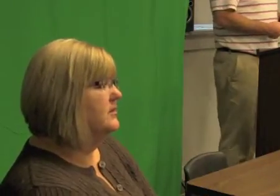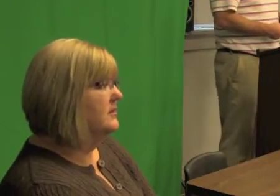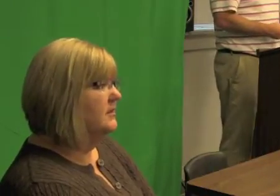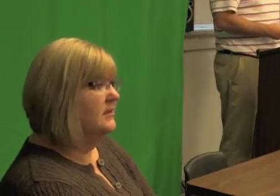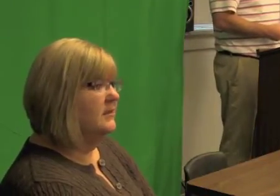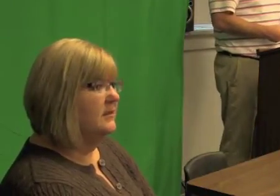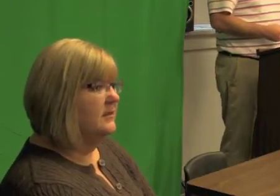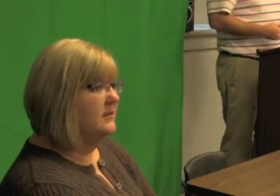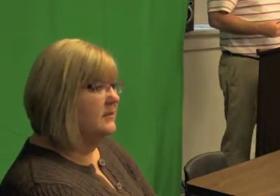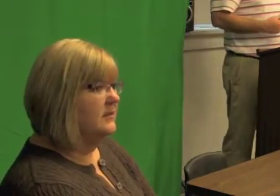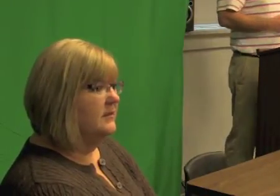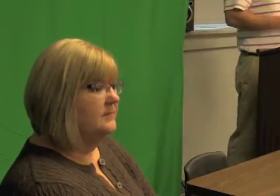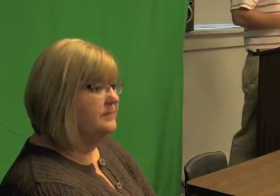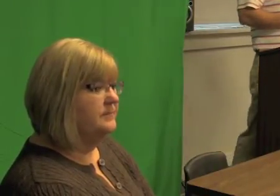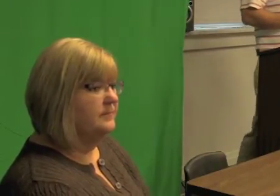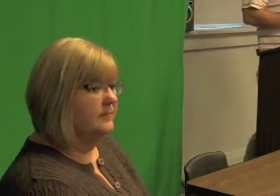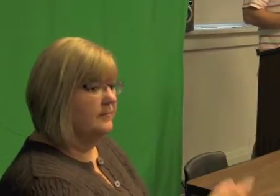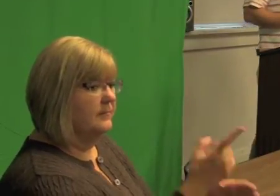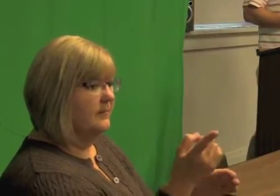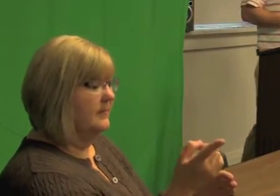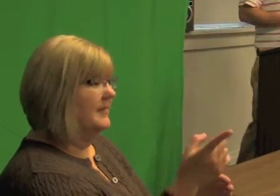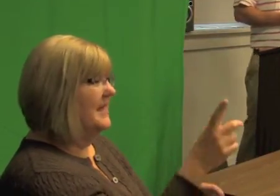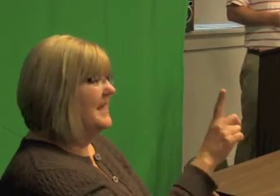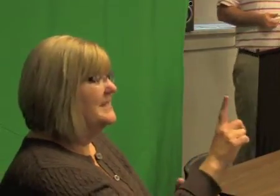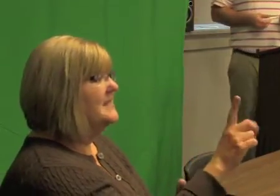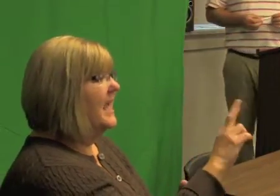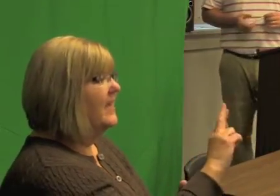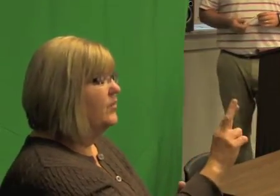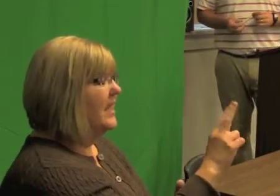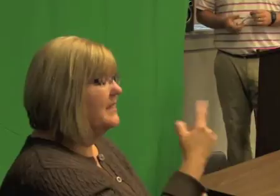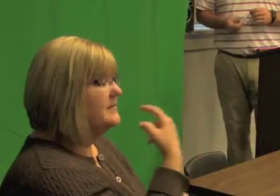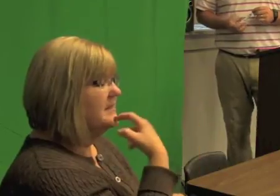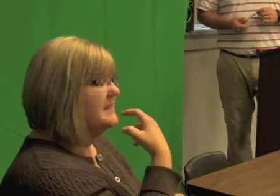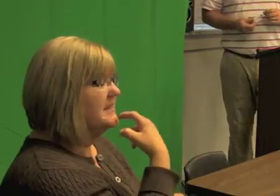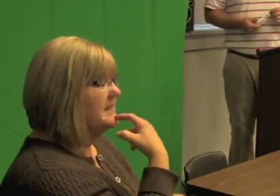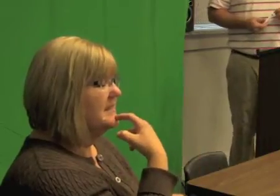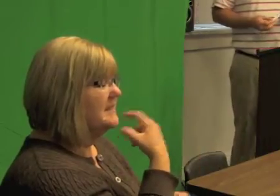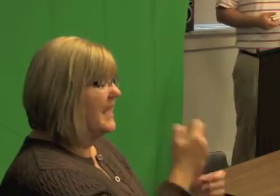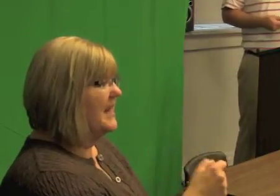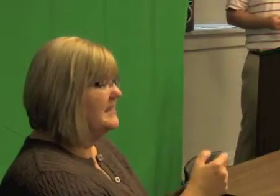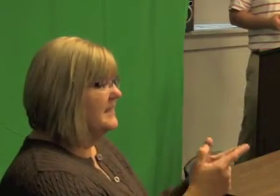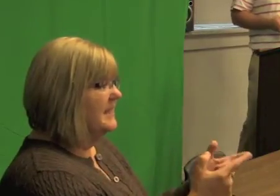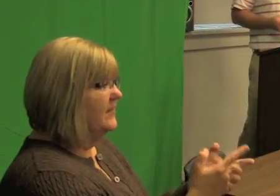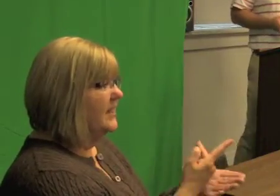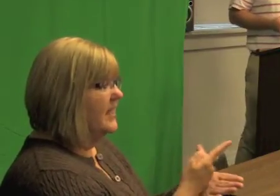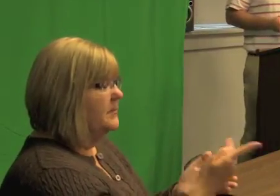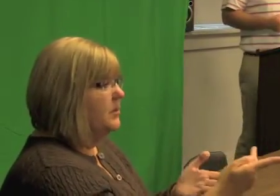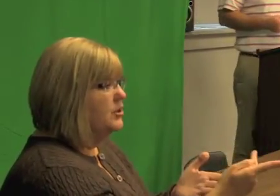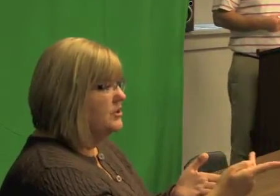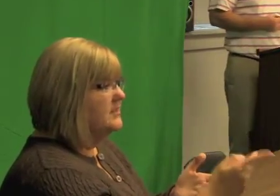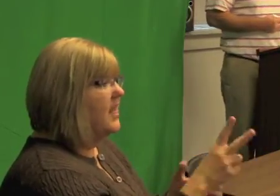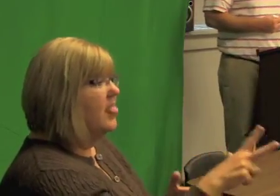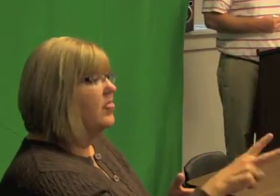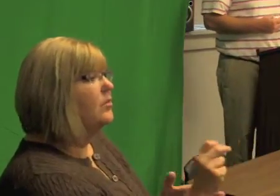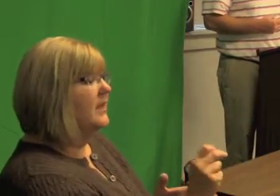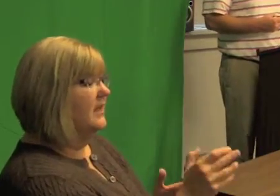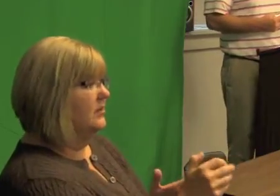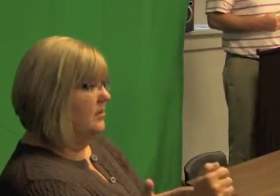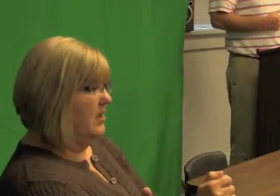Wait, can you repeat the question? What does Dave Ramsey consider a significant purchase? And it's $300.